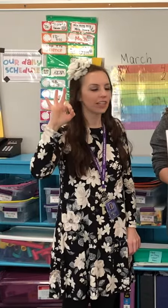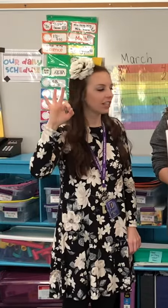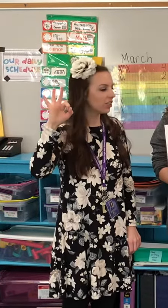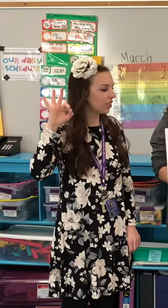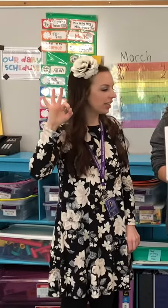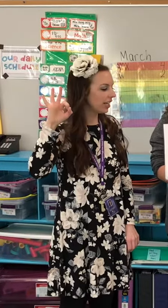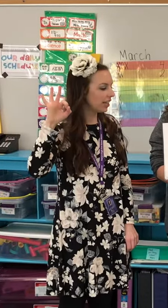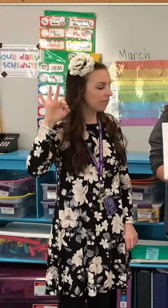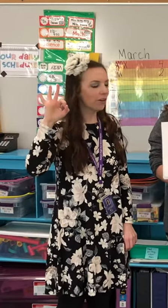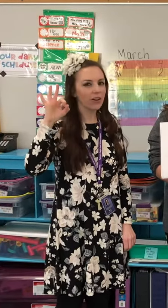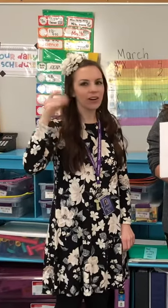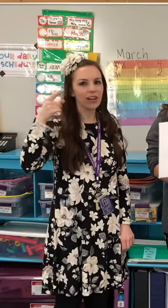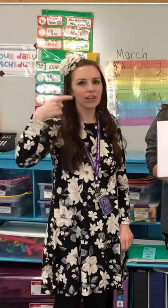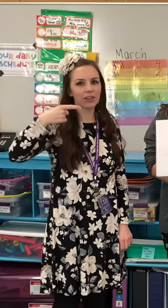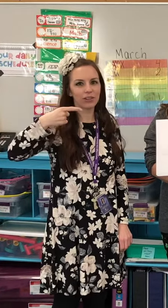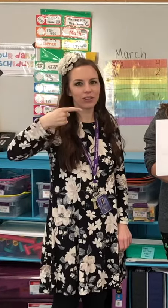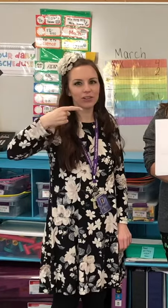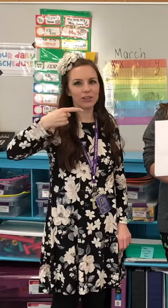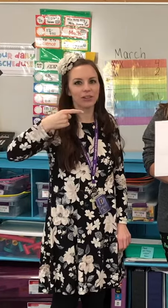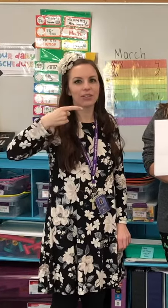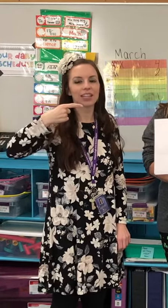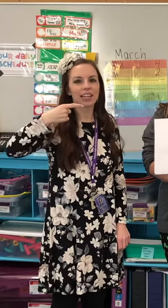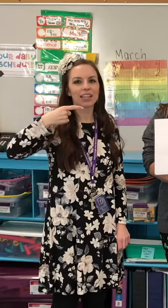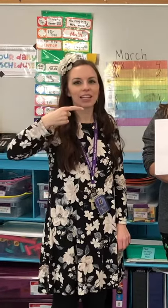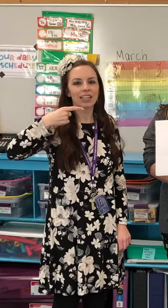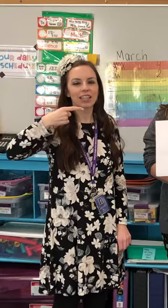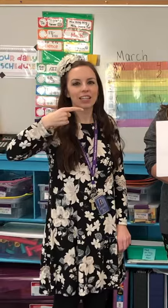G for goose.